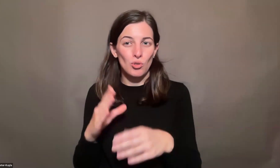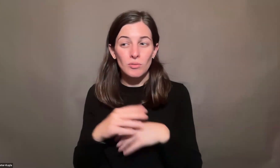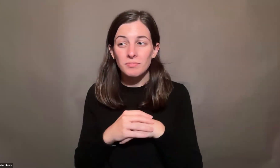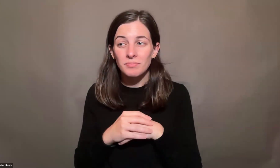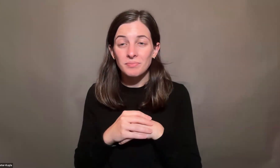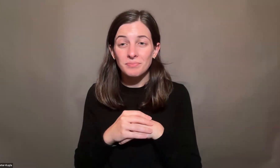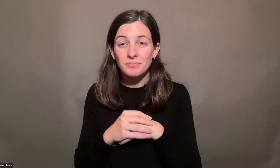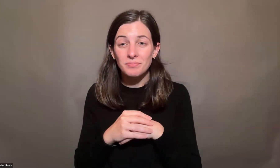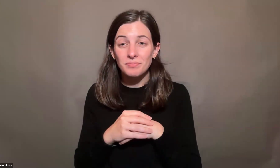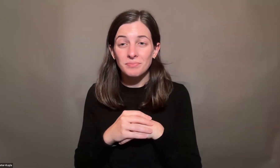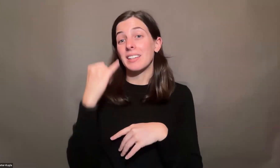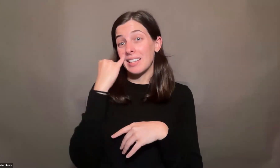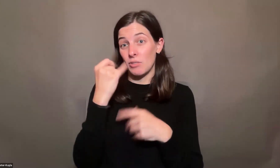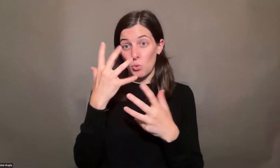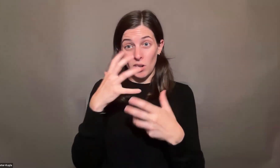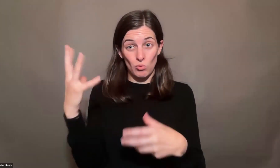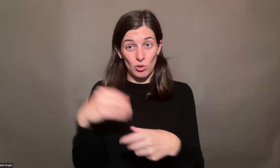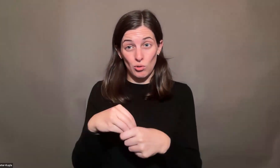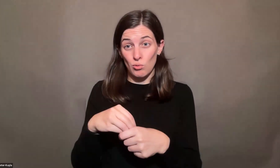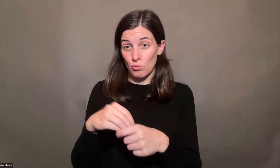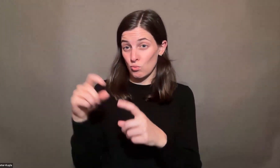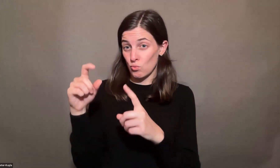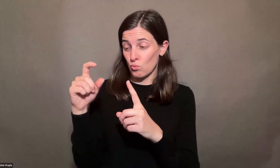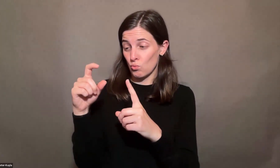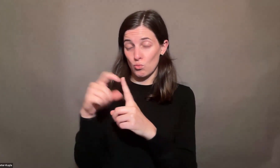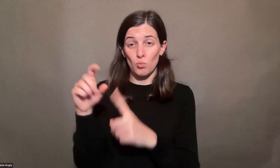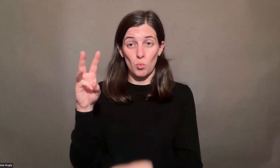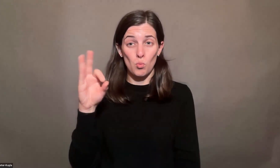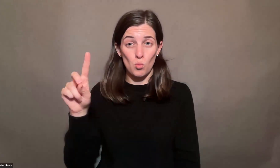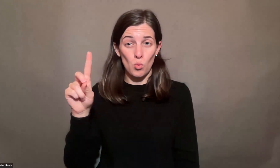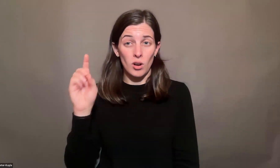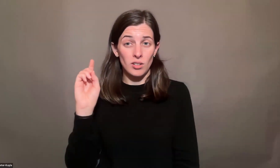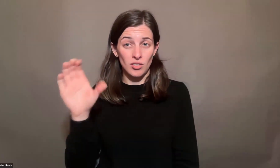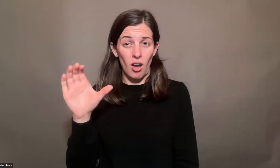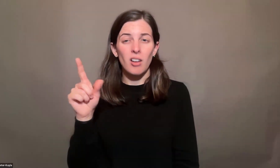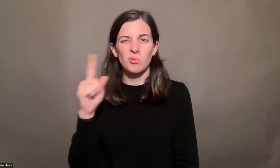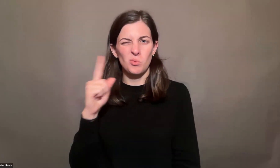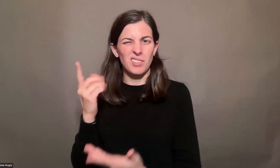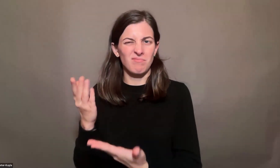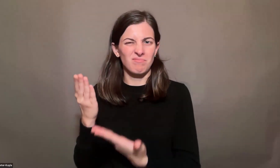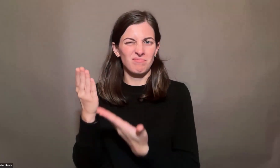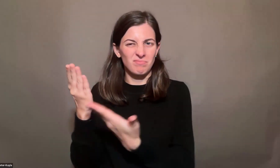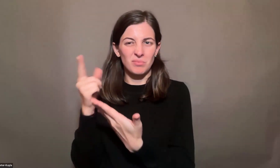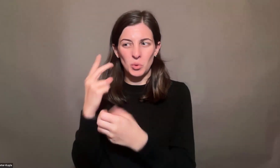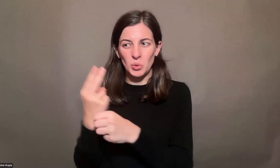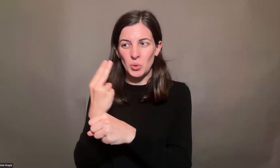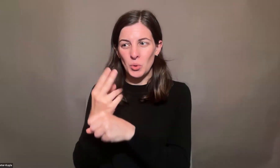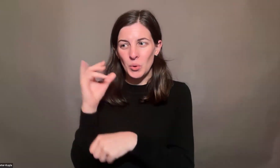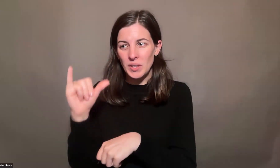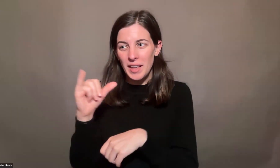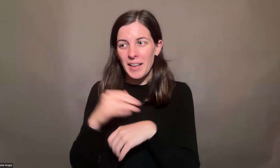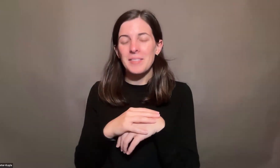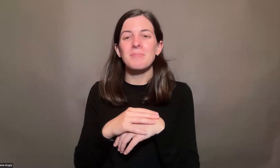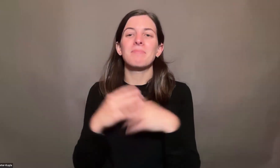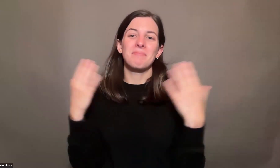Word document, it includes all of that and more, which again is one of the reasons why we tend to advise people just to keep it simple and keep to what you know.